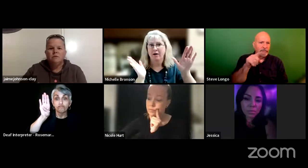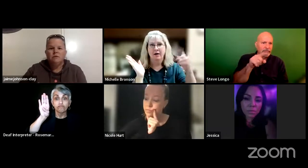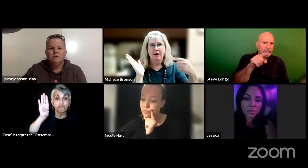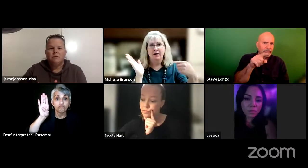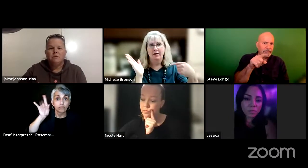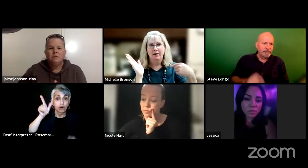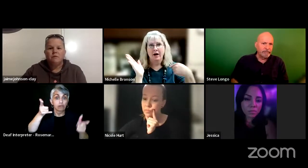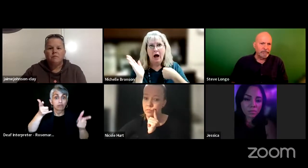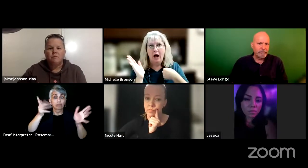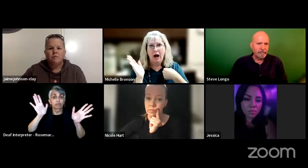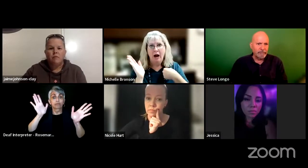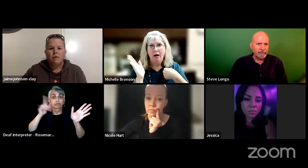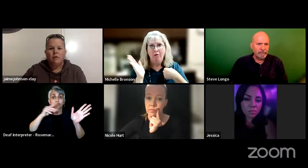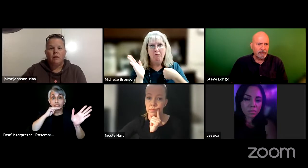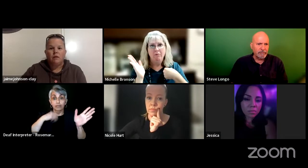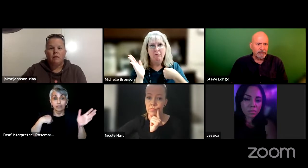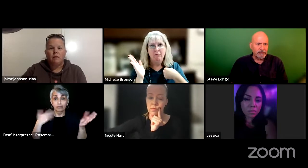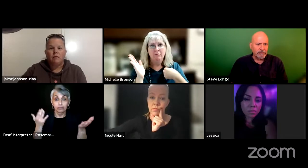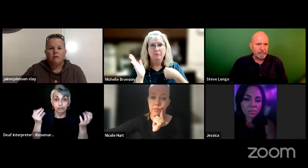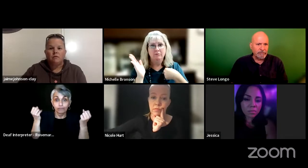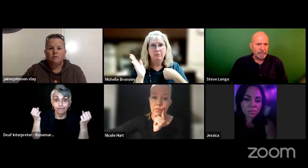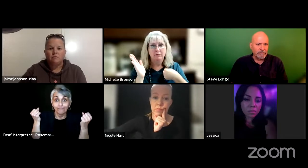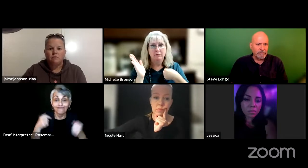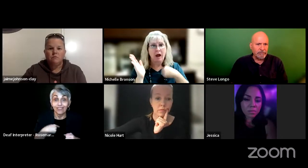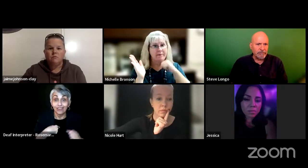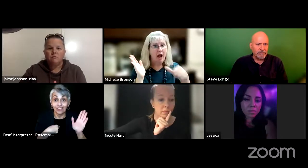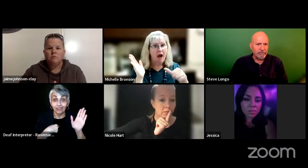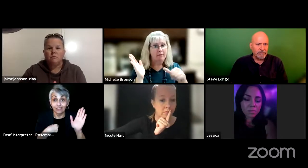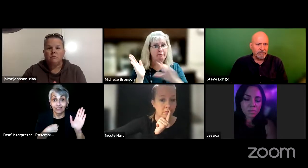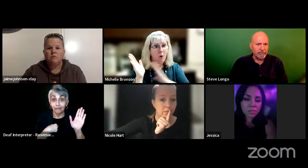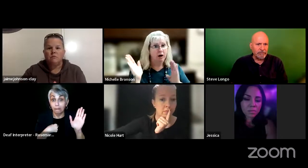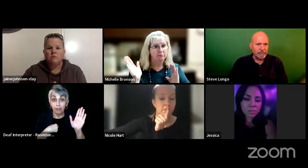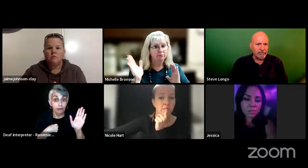Michelle? Yes, this is Michelle here.